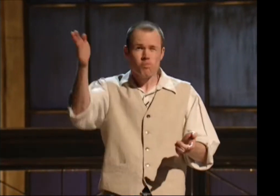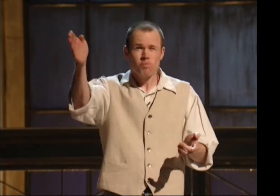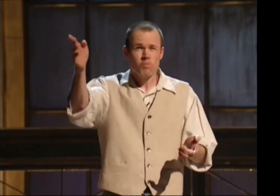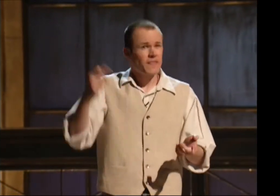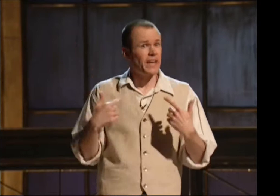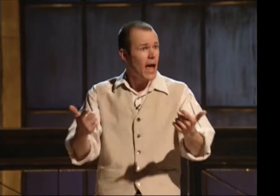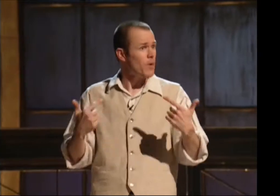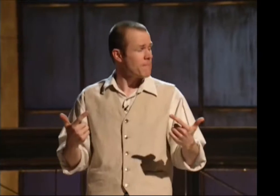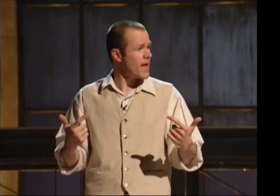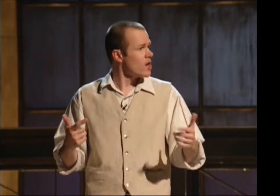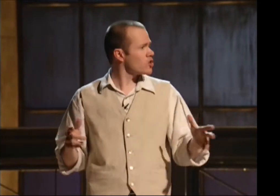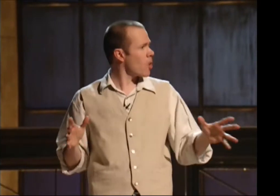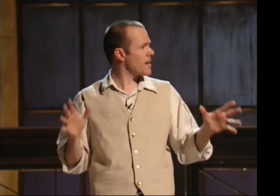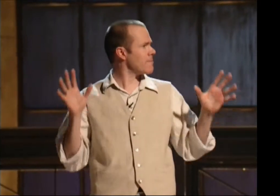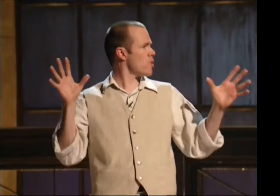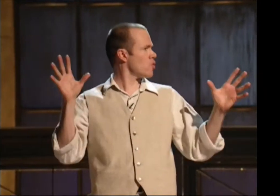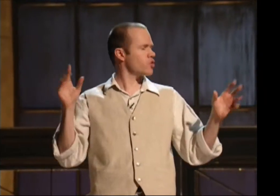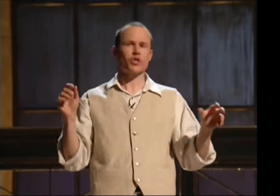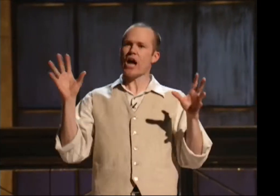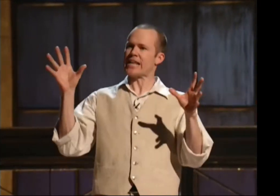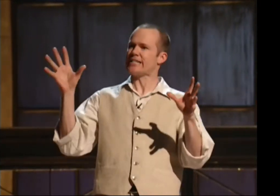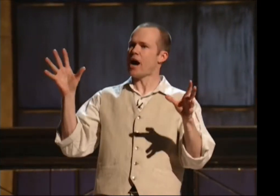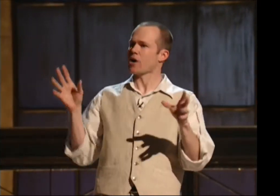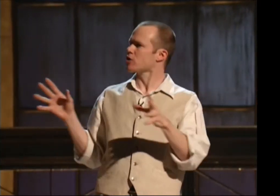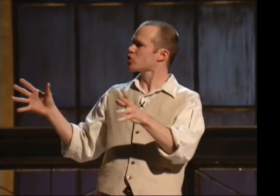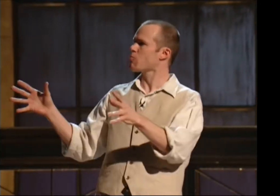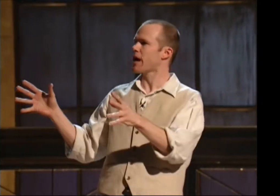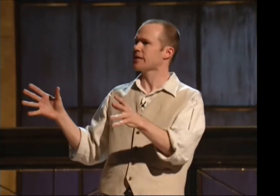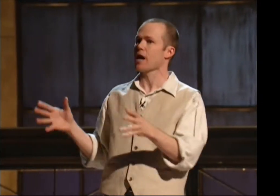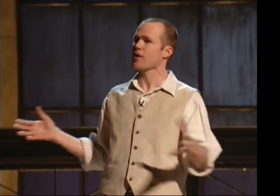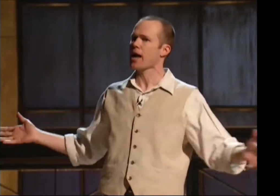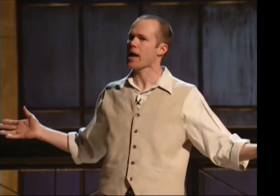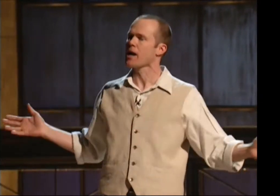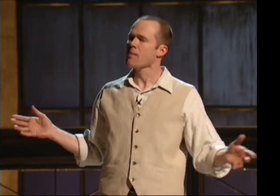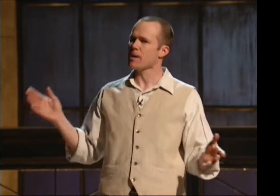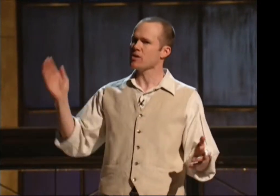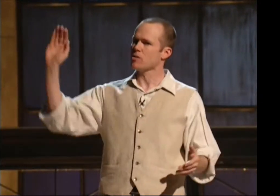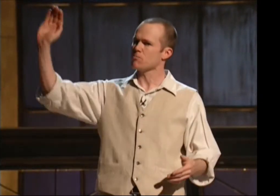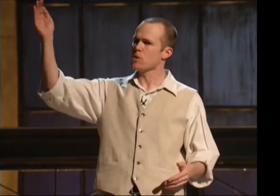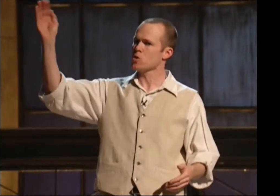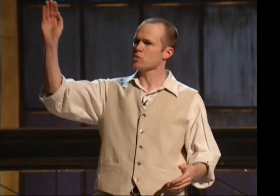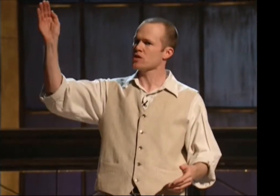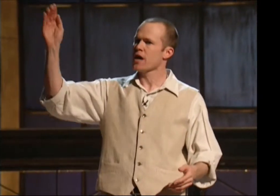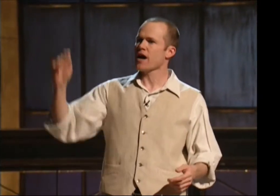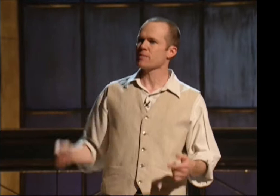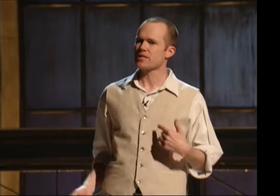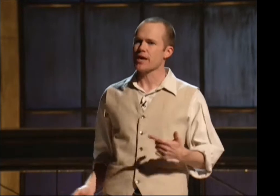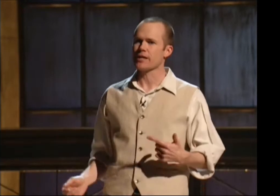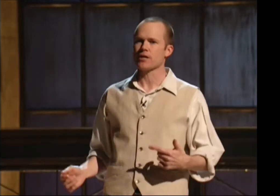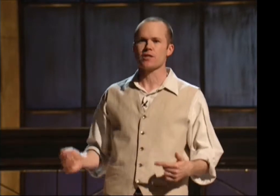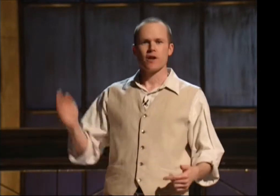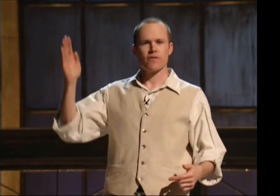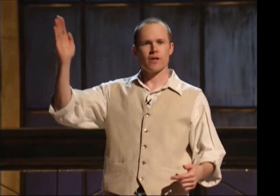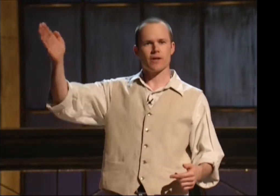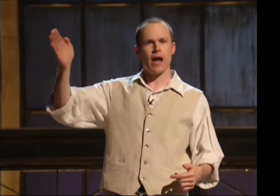"The night we met, so many moons were shining down on us so brightly, I thought, hey, maybe those moons have mistaken us for their